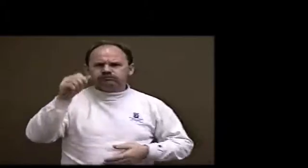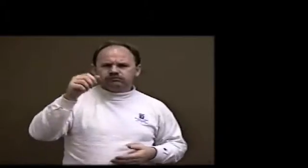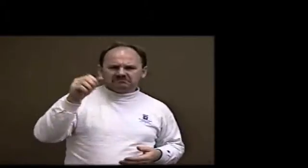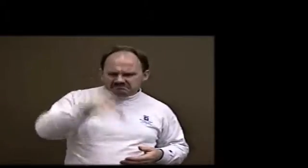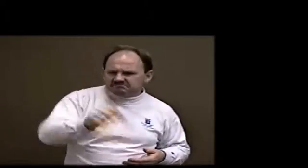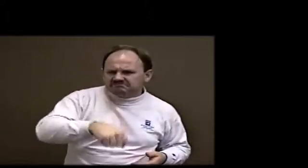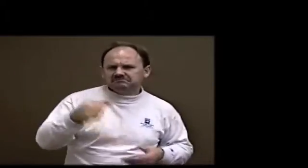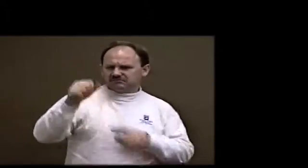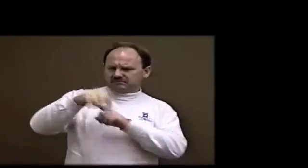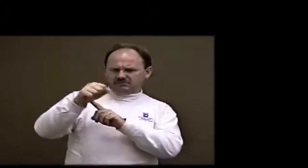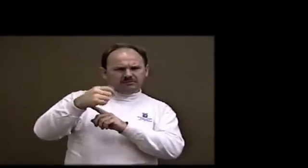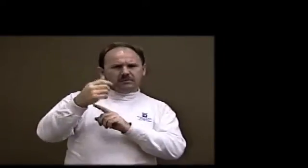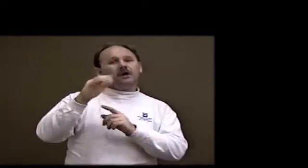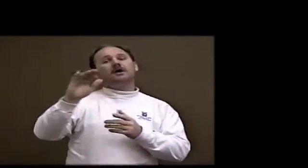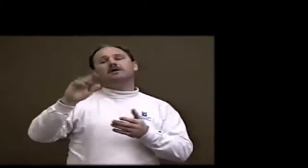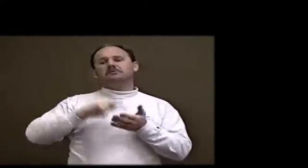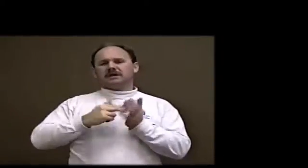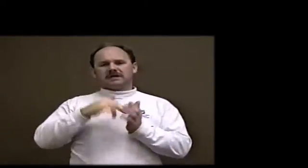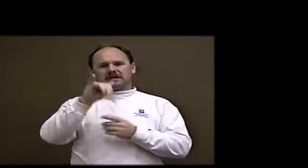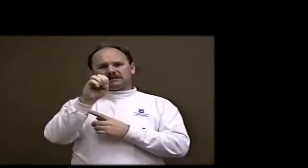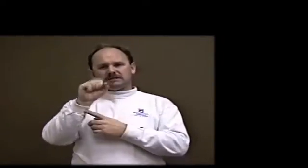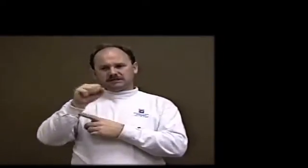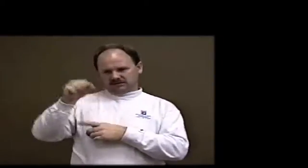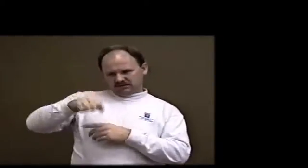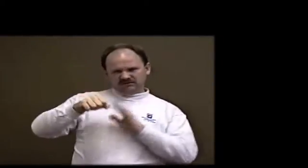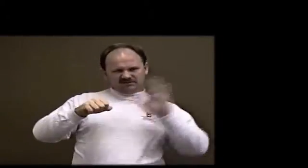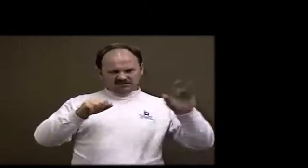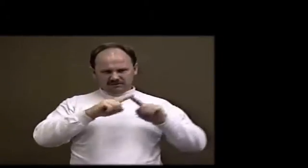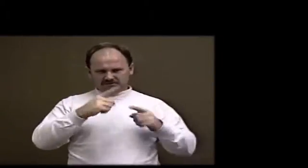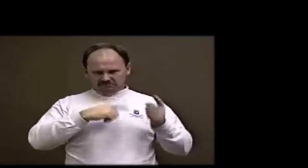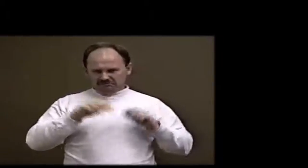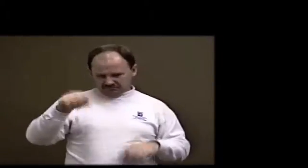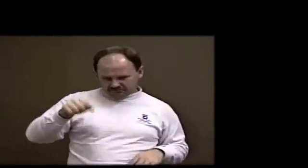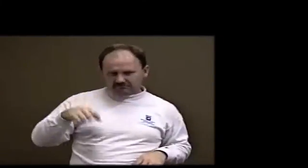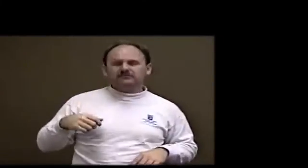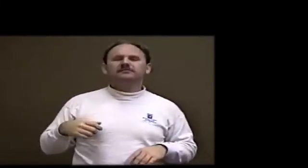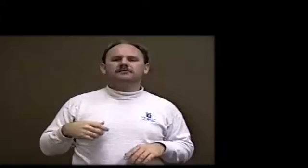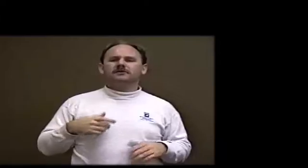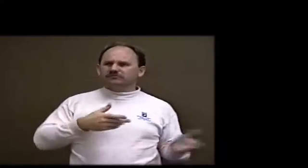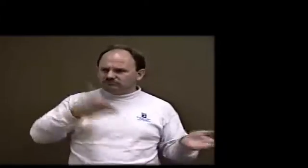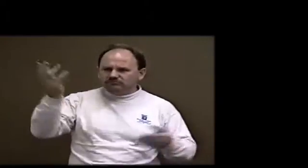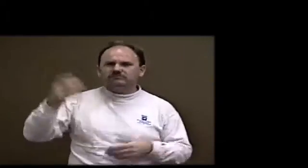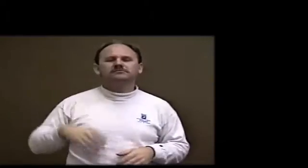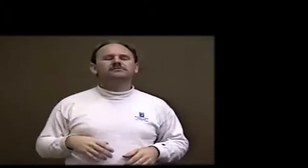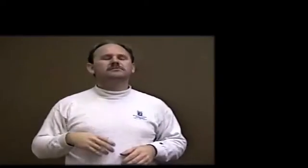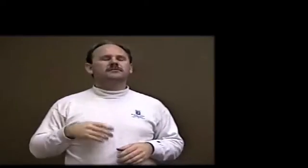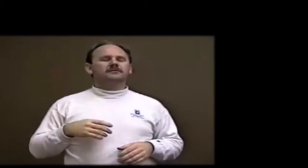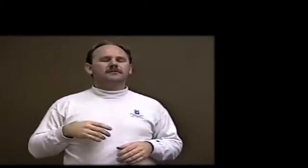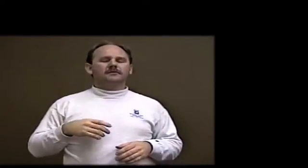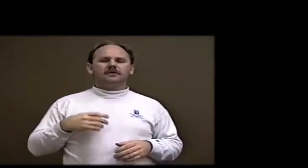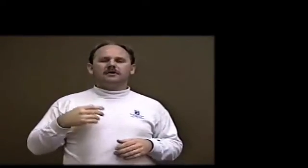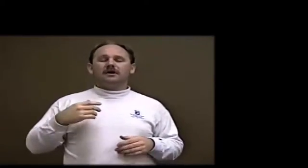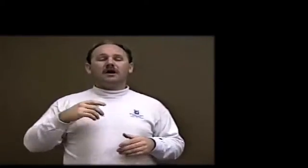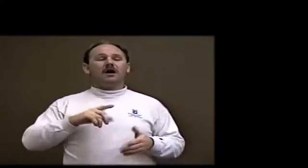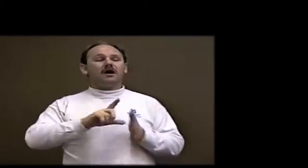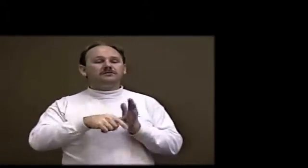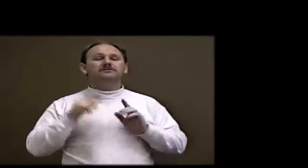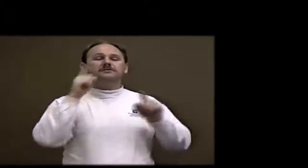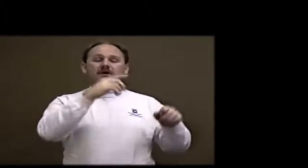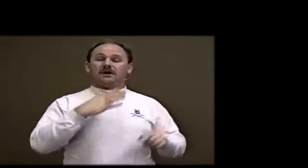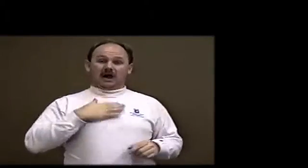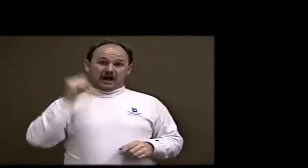me and use the sign for yes, which means the letters Y-E-S in a different language. but she would use the sign yes, and then I could get whatever it